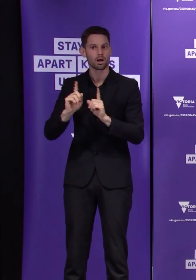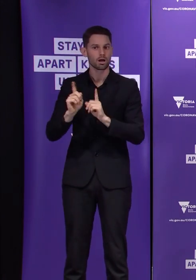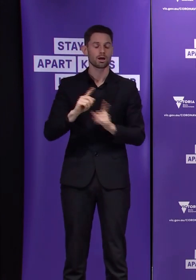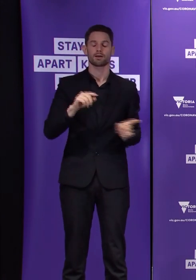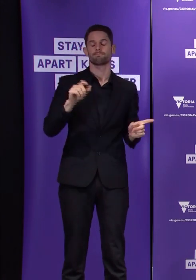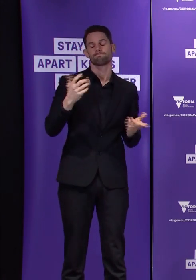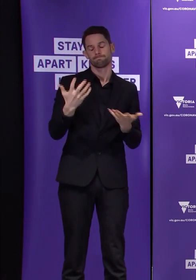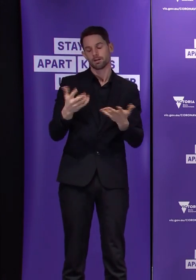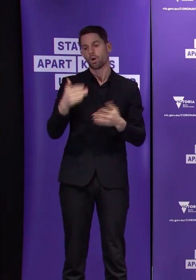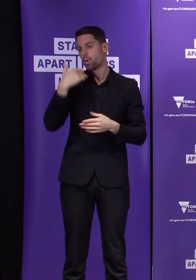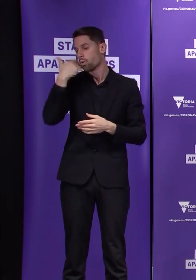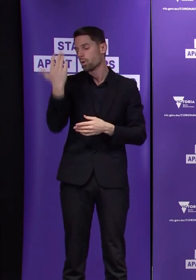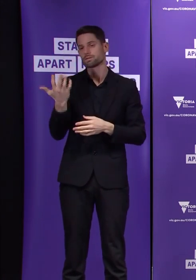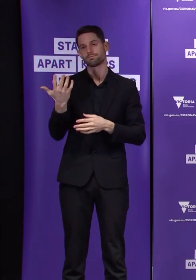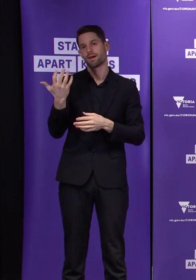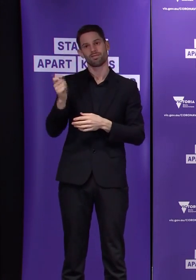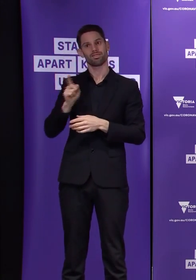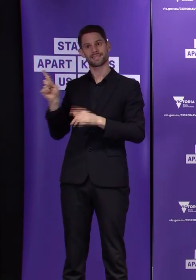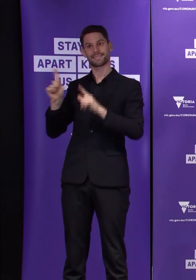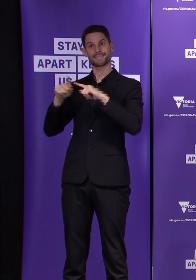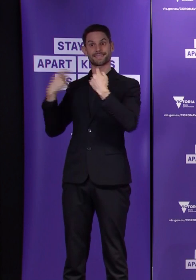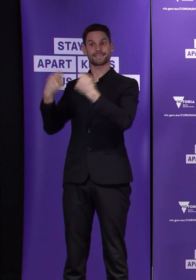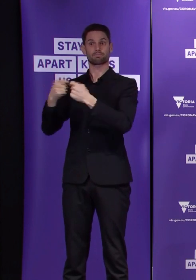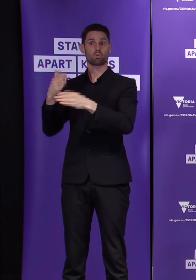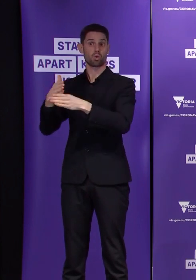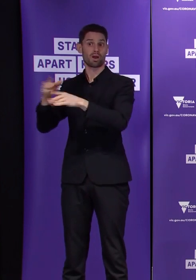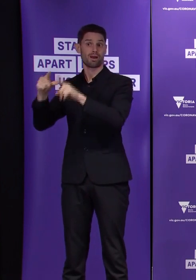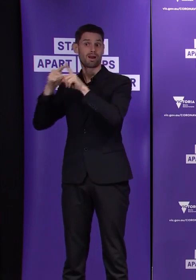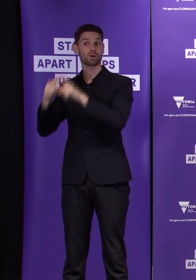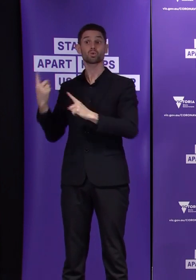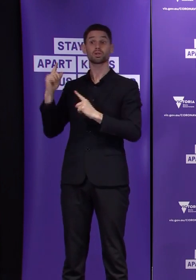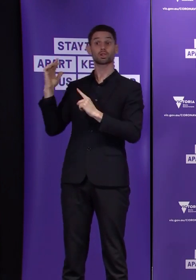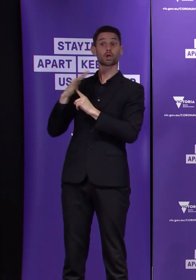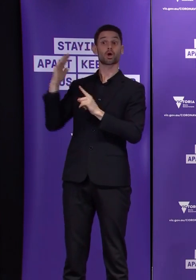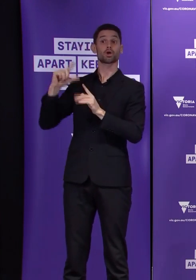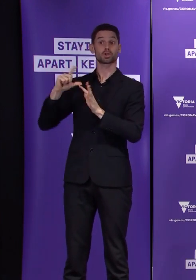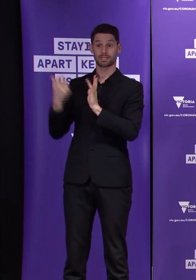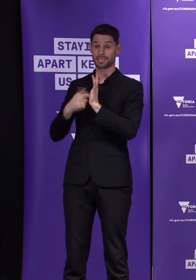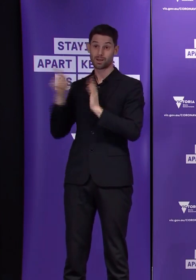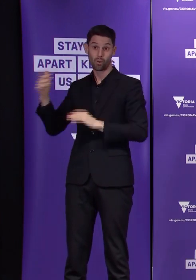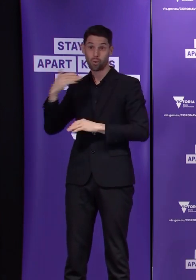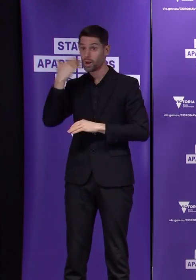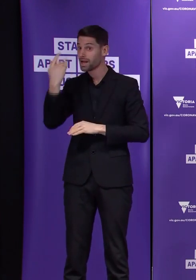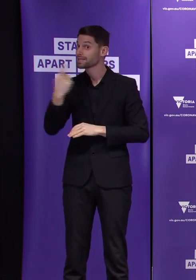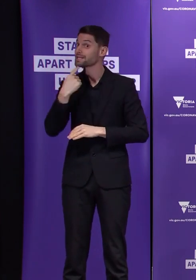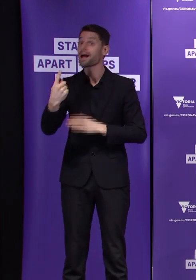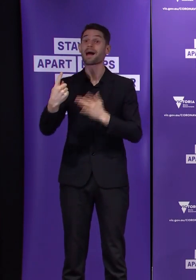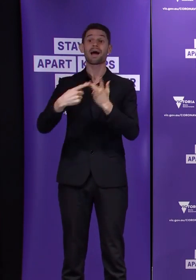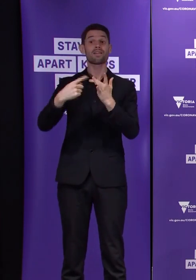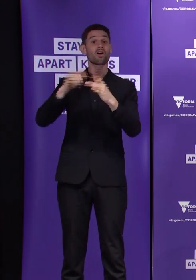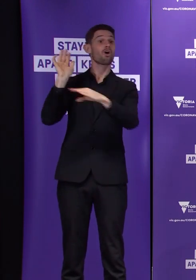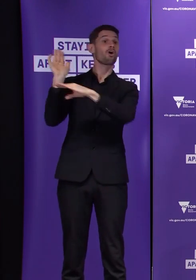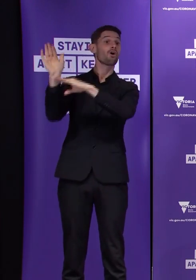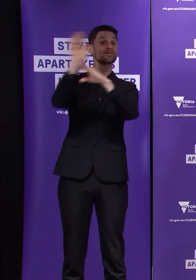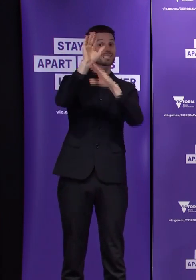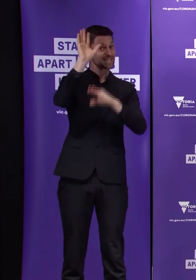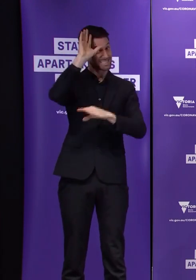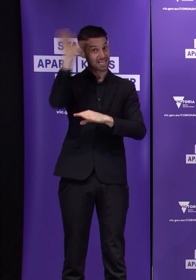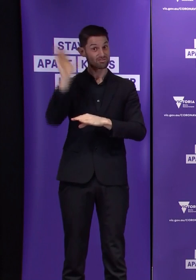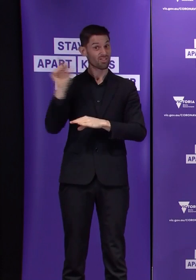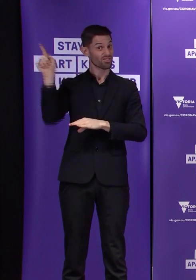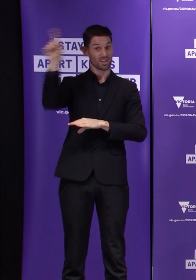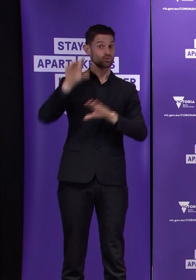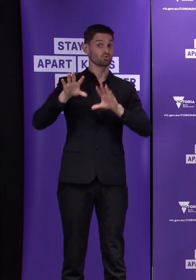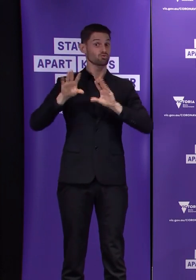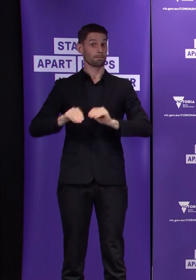quarters. Brett has made the point many times, I've not made it, but on his behalf I'll make it again. There are plenty of countries in the world that stopped contact tracing once they got beyond 50 cases